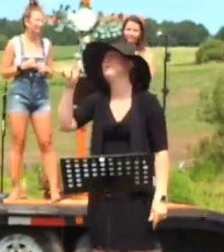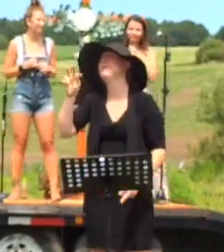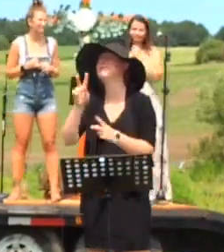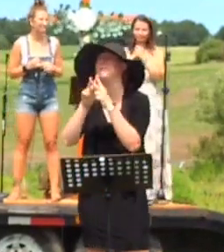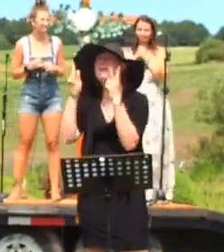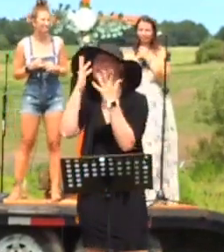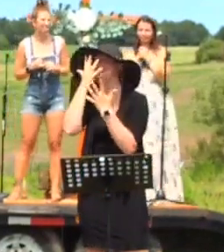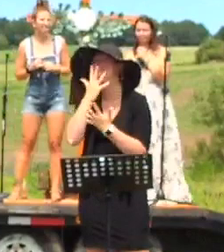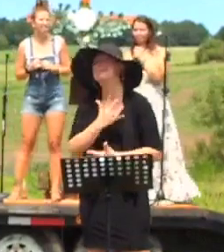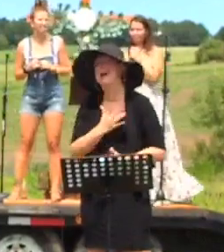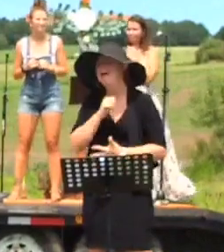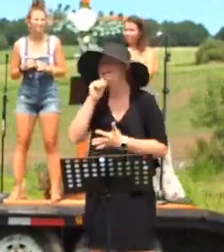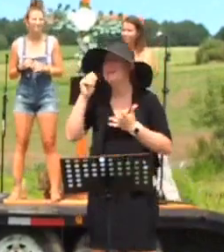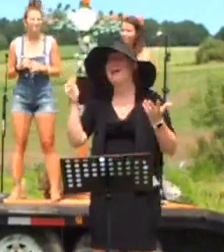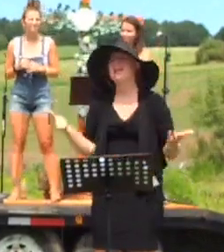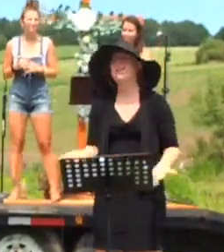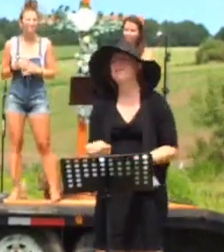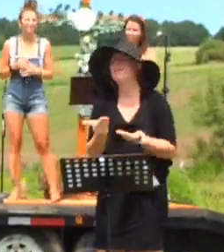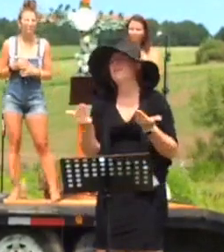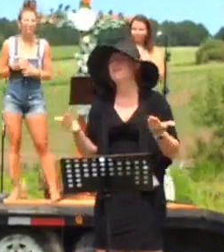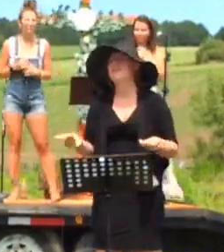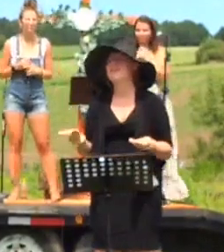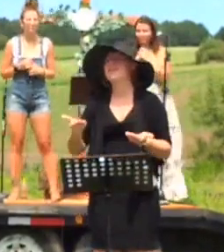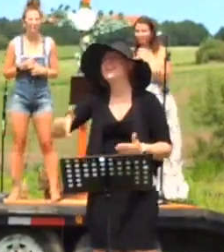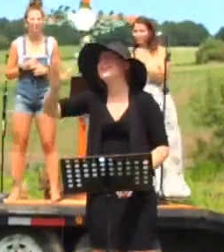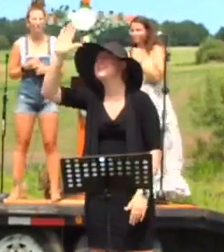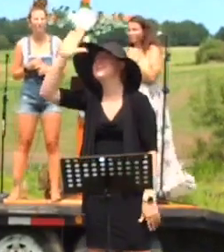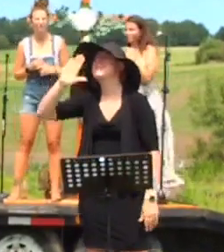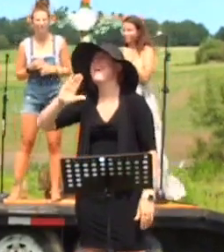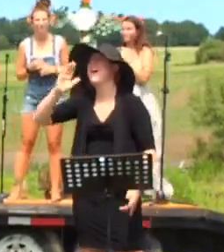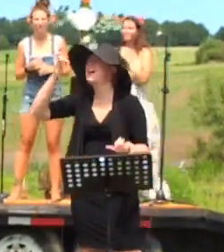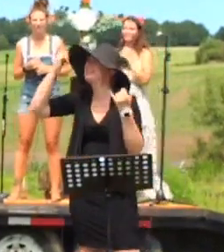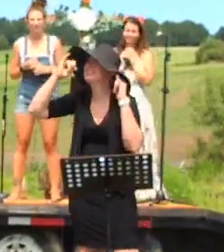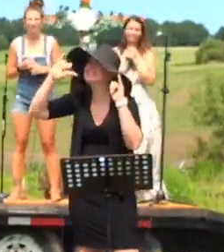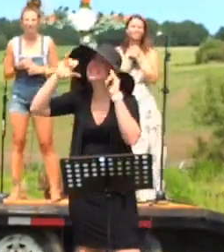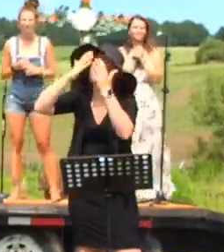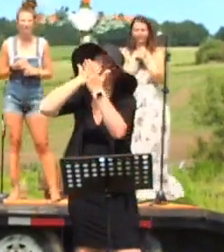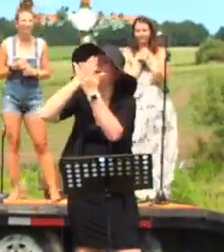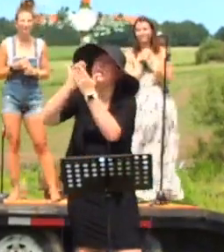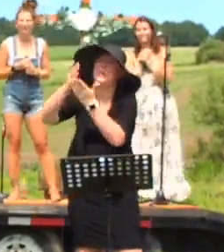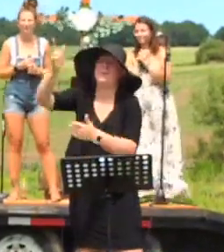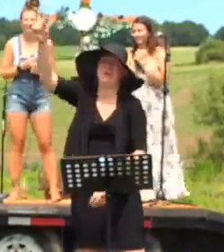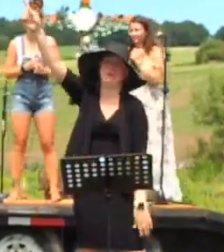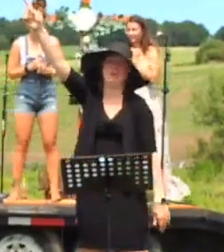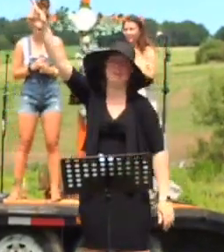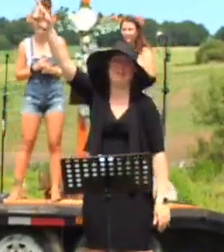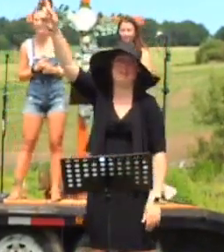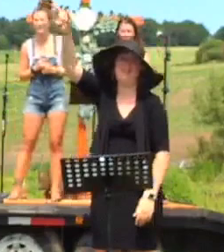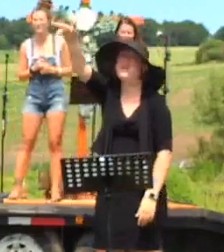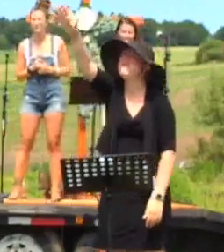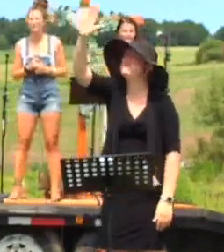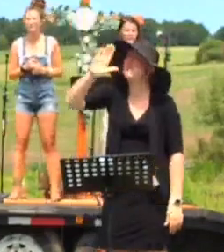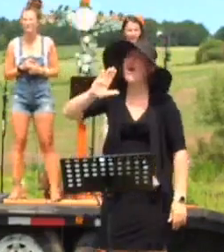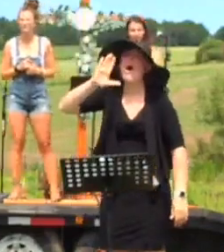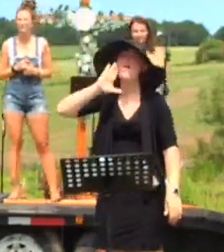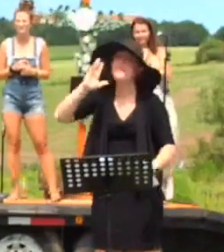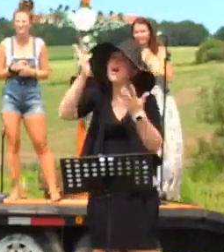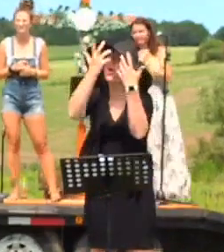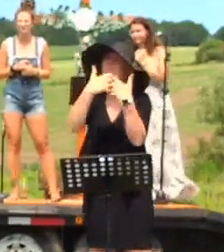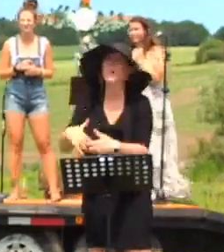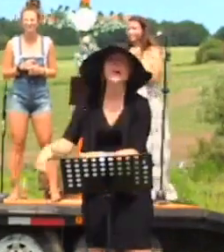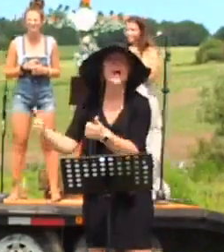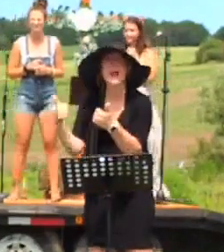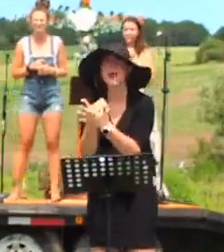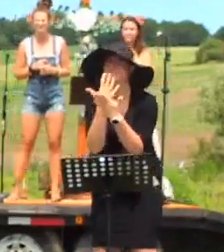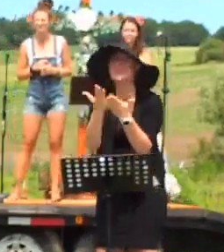we're so sad that he's not here with us anymore, God is still good. And he is going to do it again. He's going to